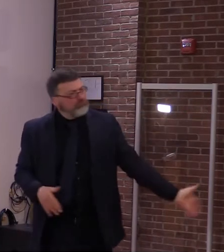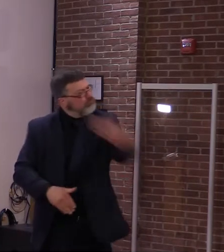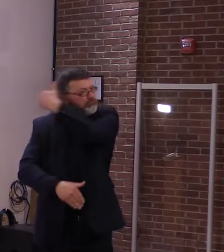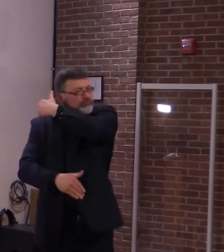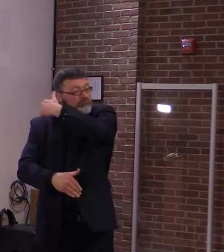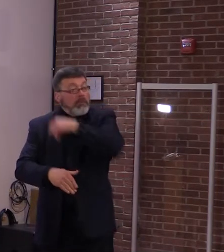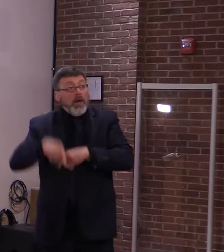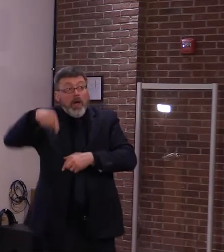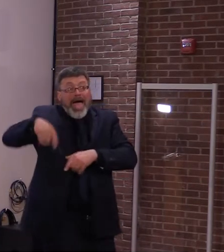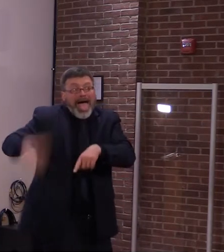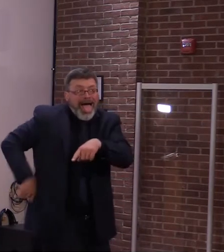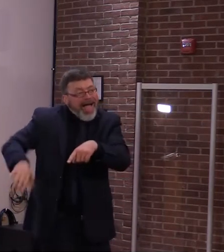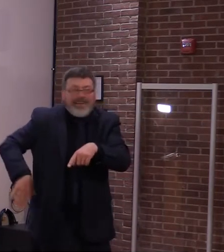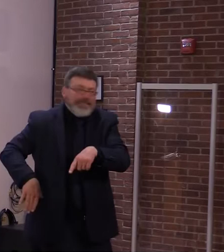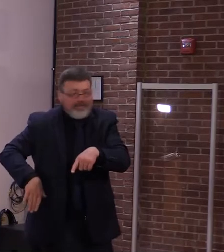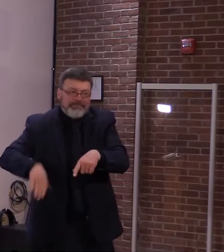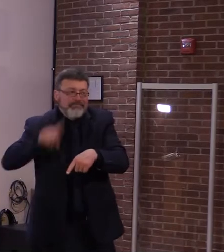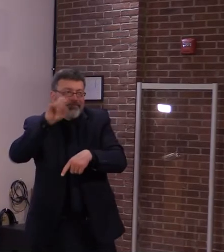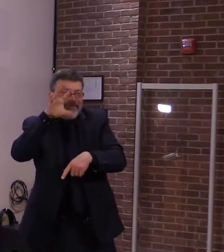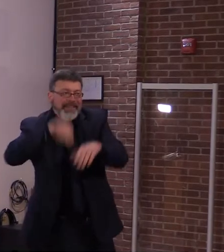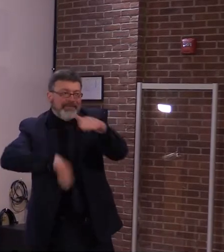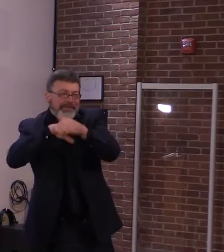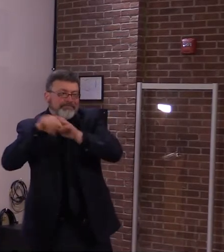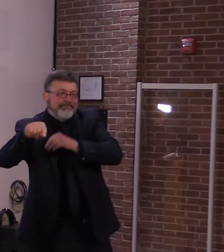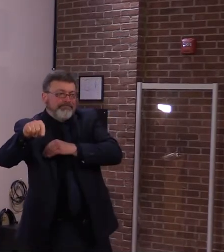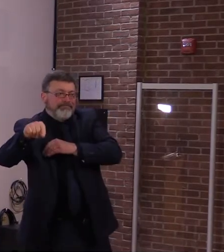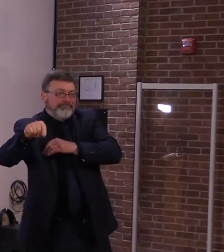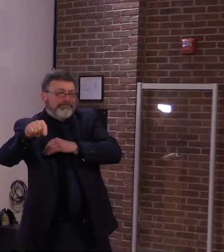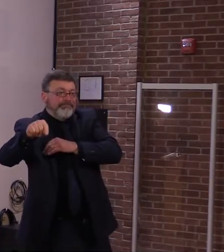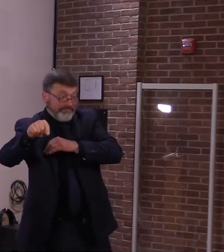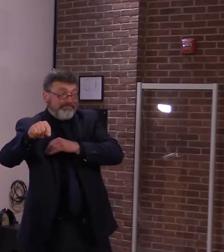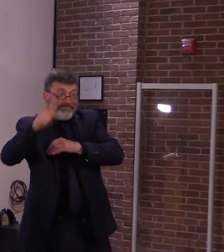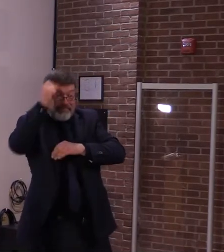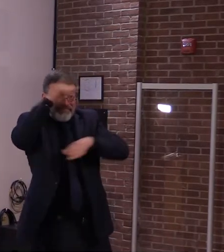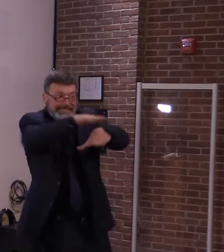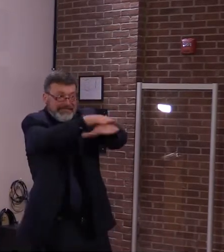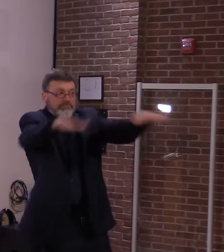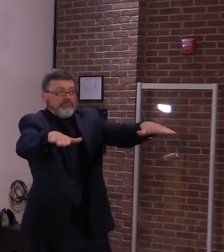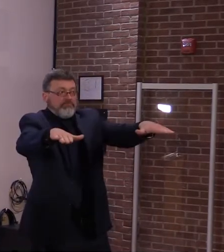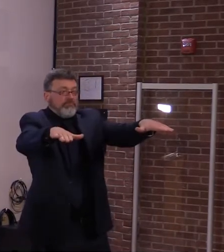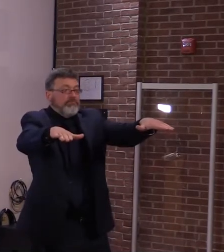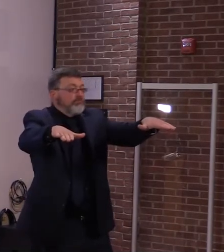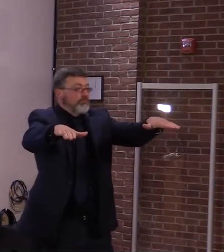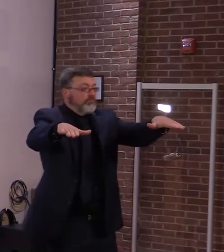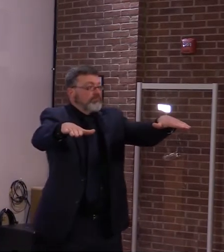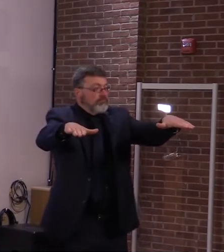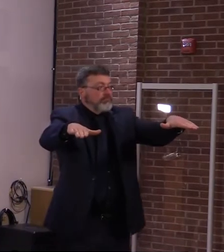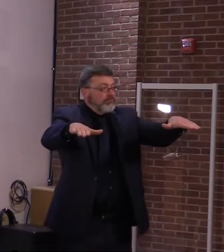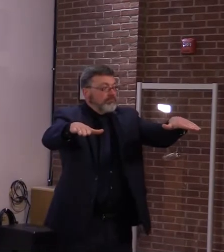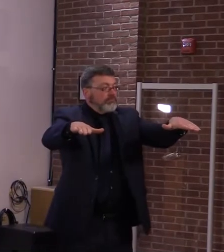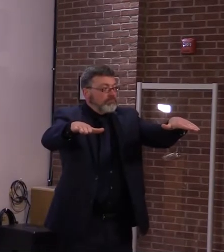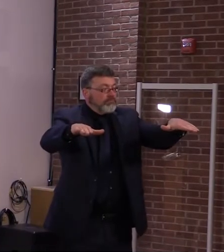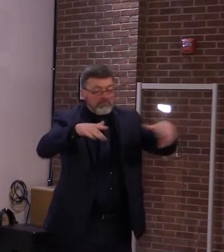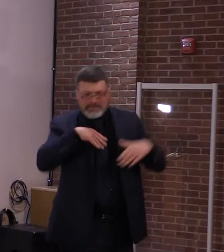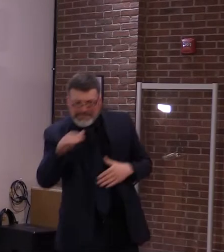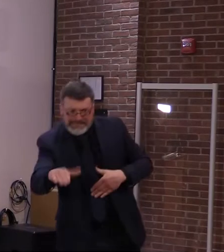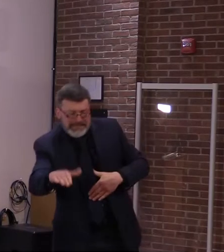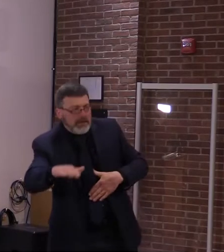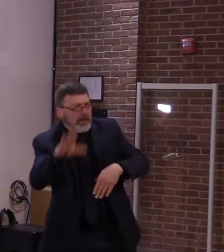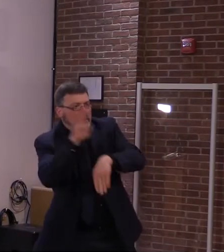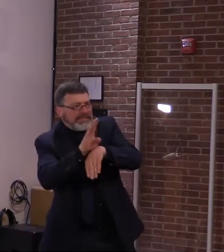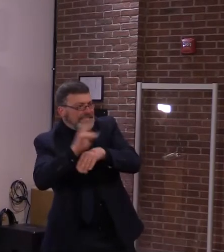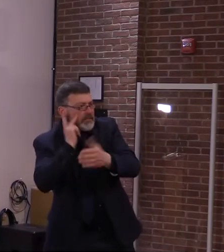clear. Right, right. It's still going to follow the guidance that we put into place in the steps. So the next step is May 1,